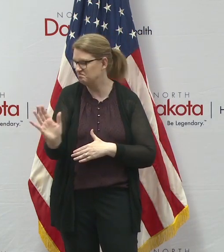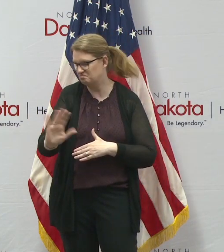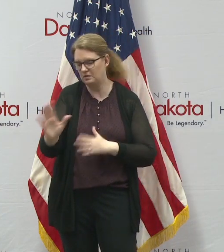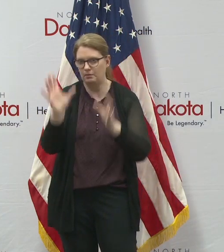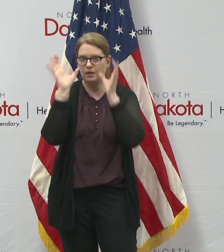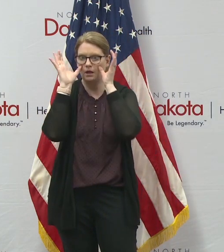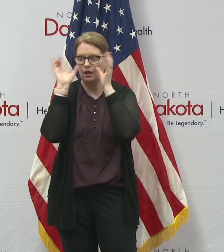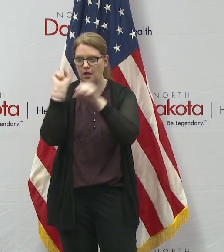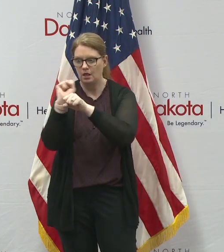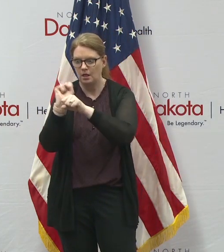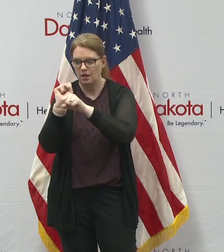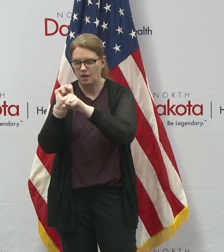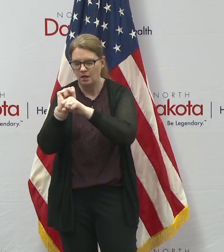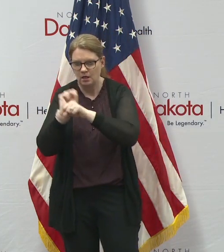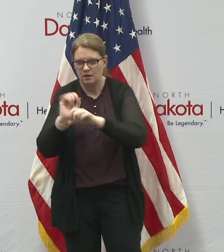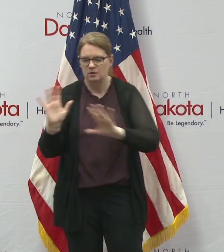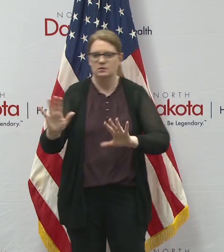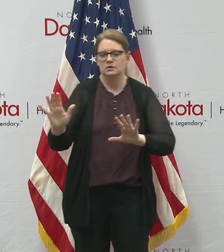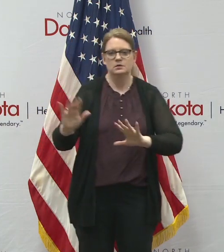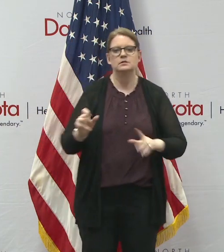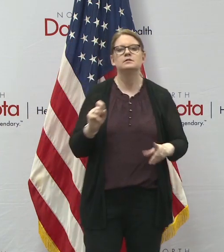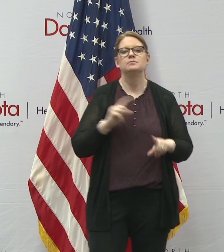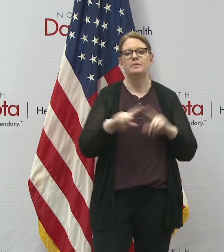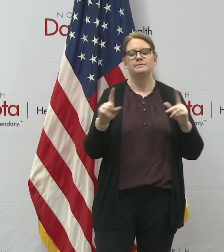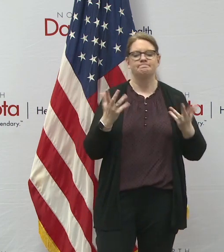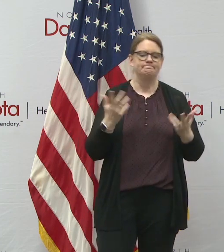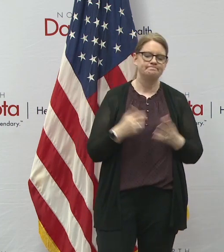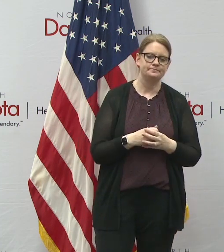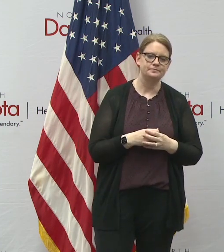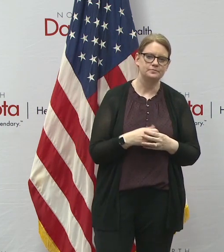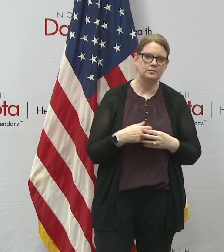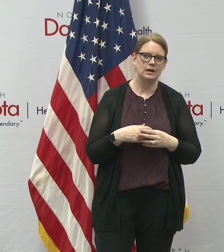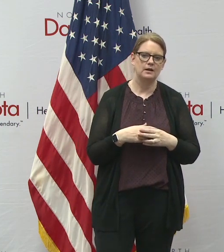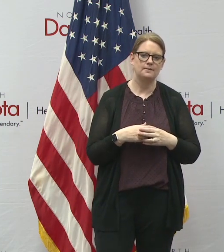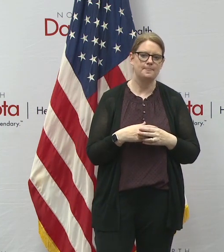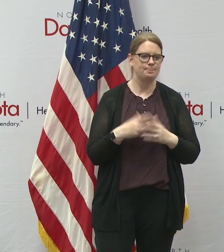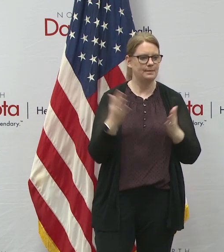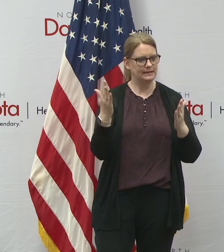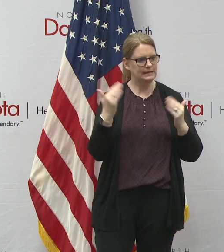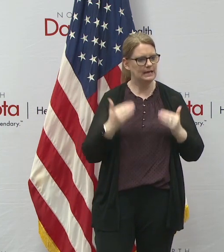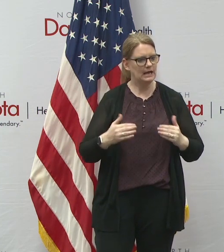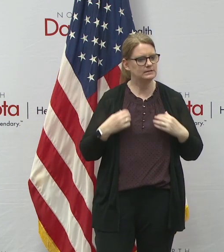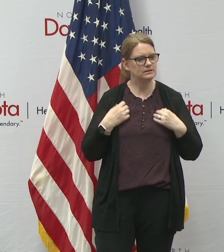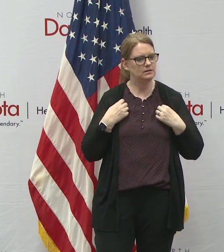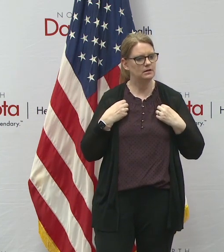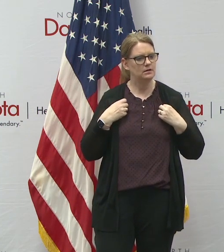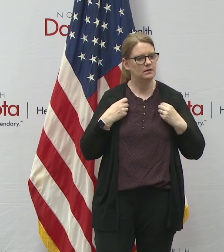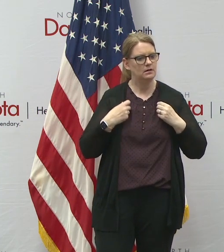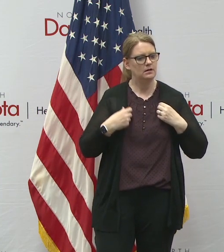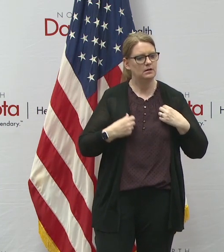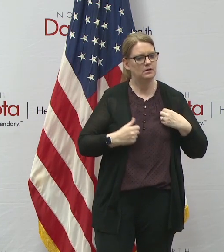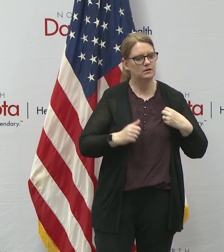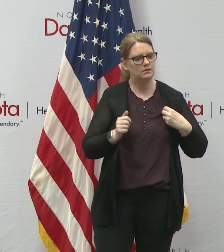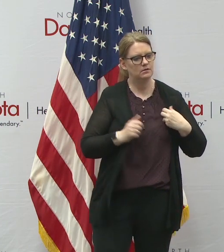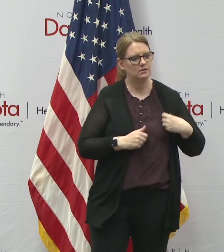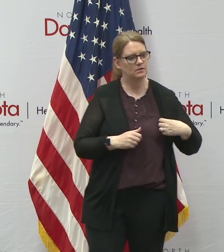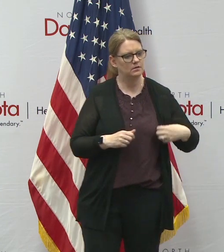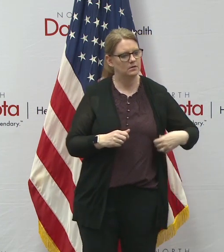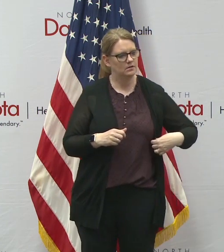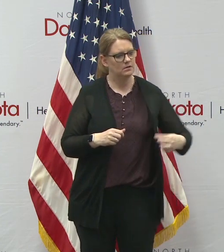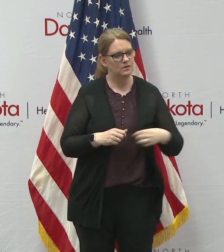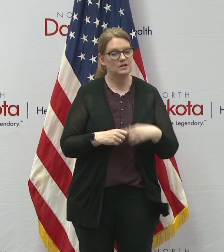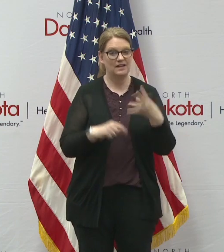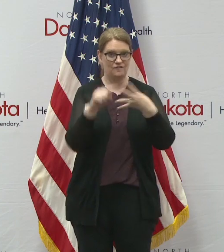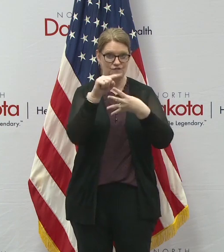think that could be what it takes to get up on that platform. Next up, we want to talk about 4